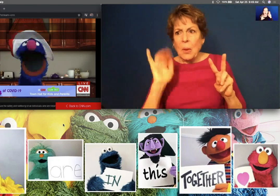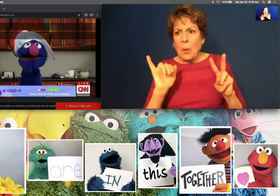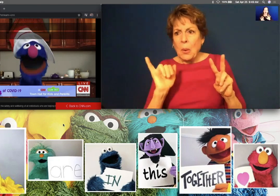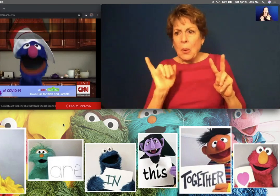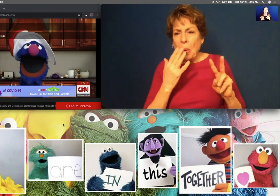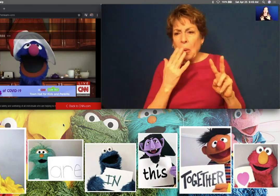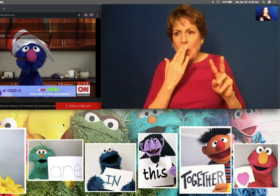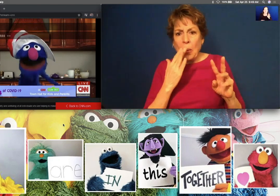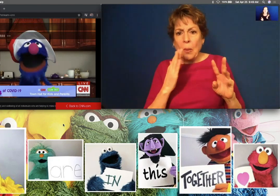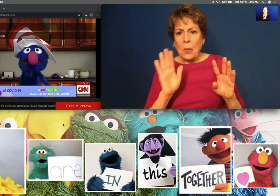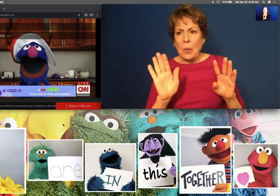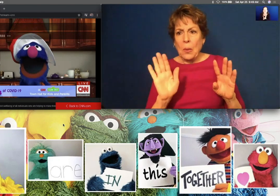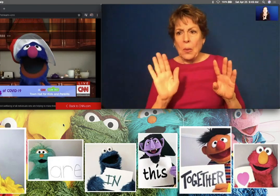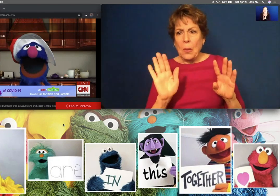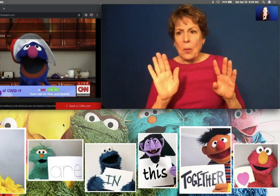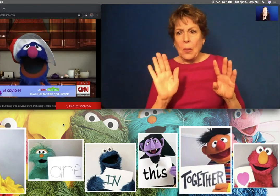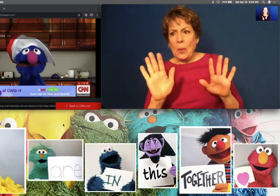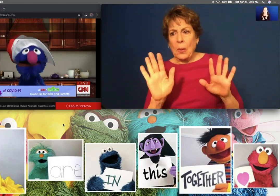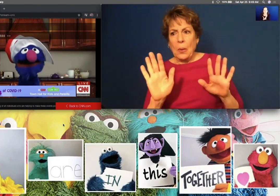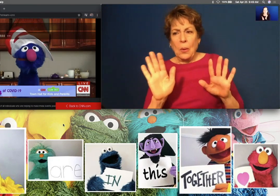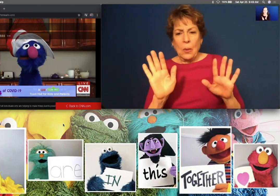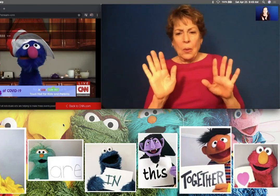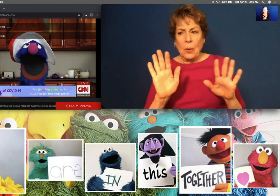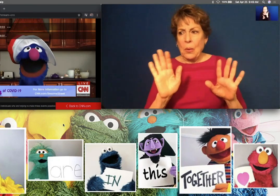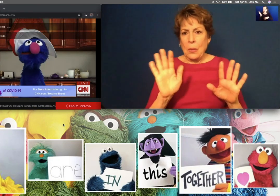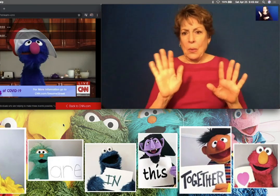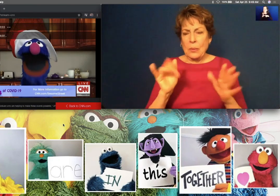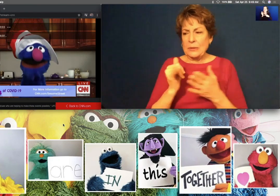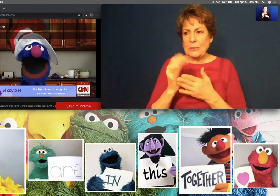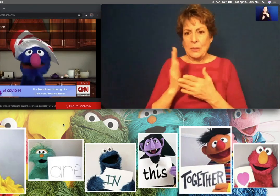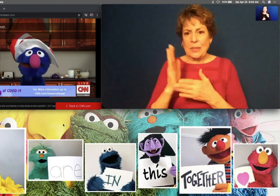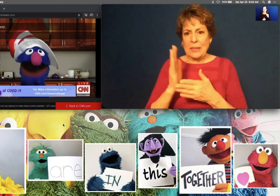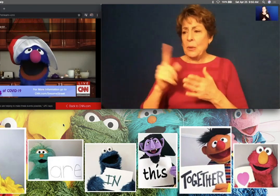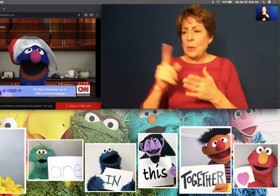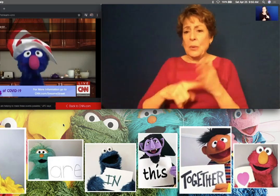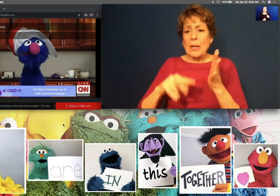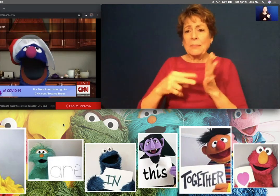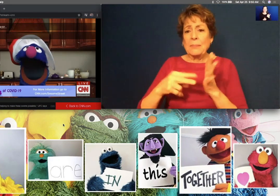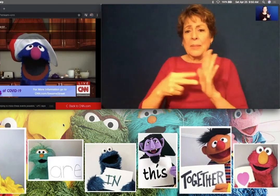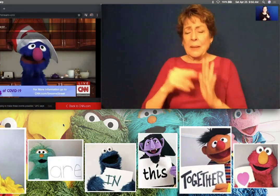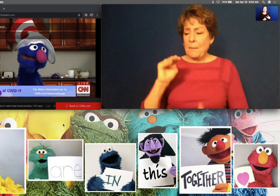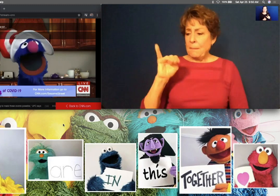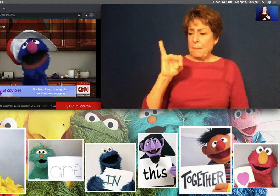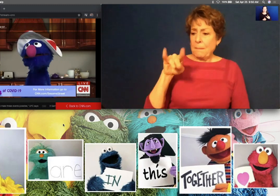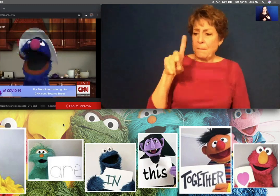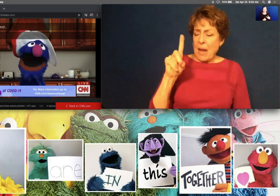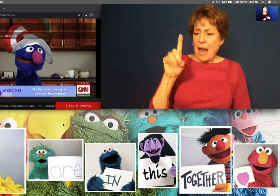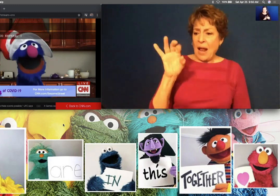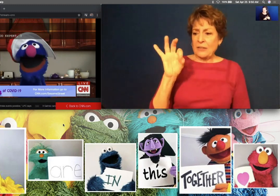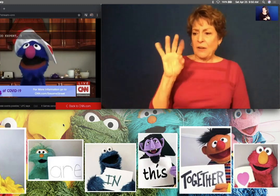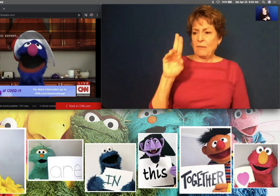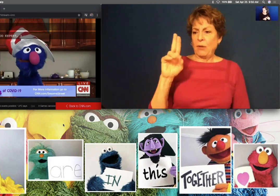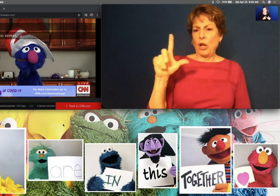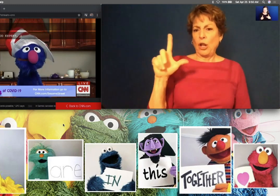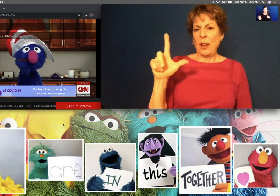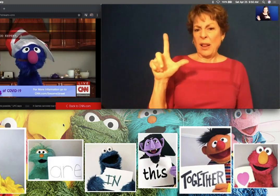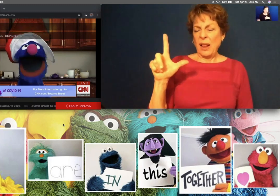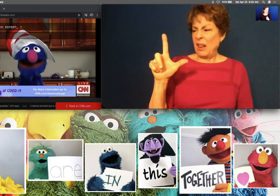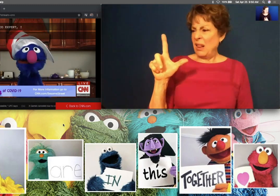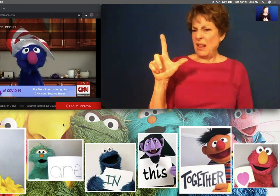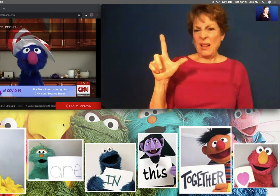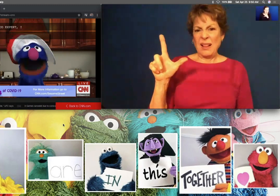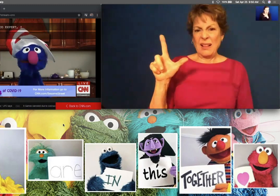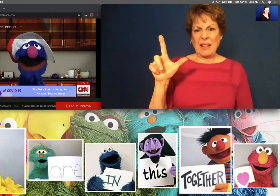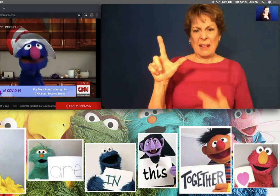Oh, that is not mindfulness. Right, of course. Luckily, like any good